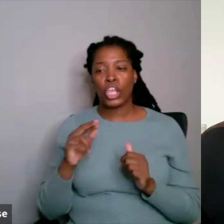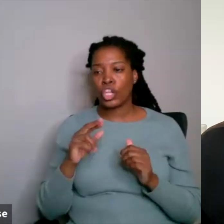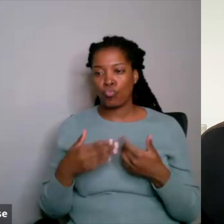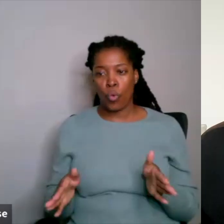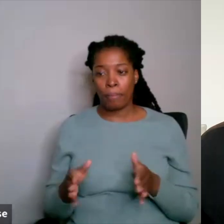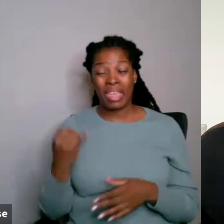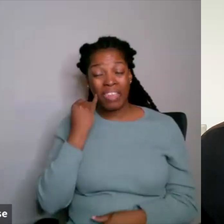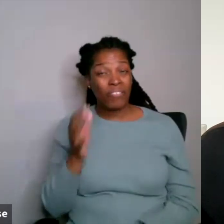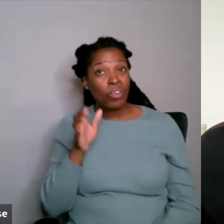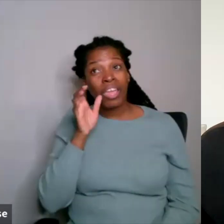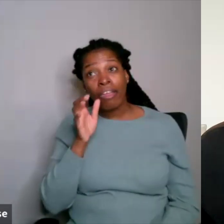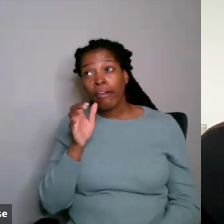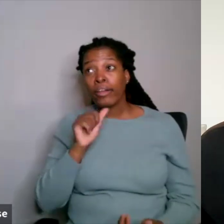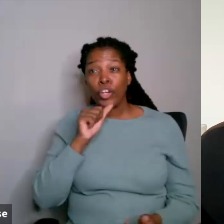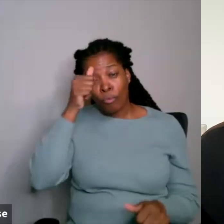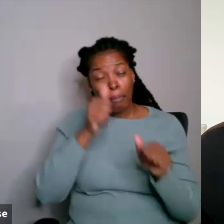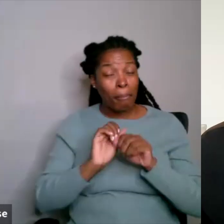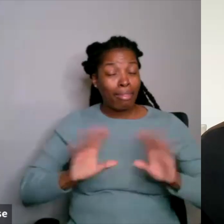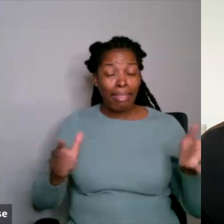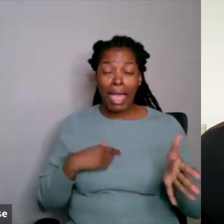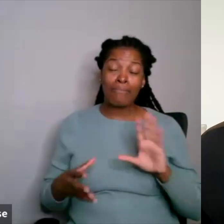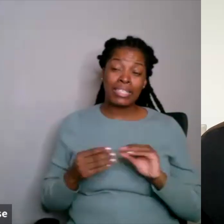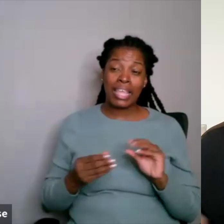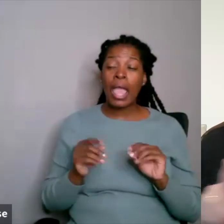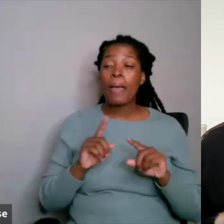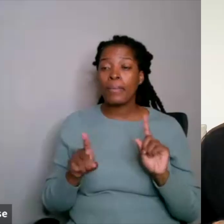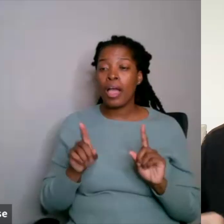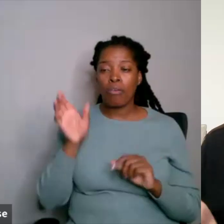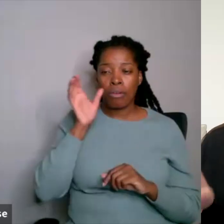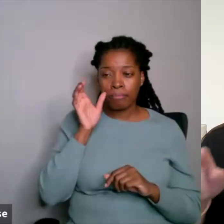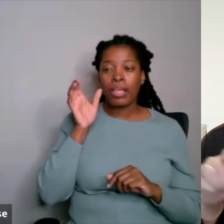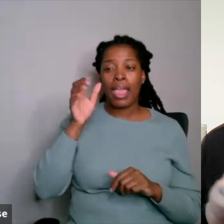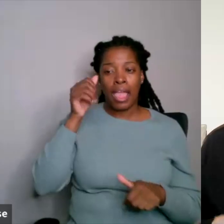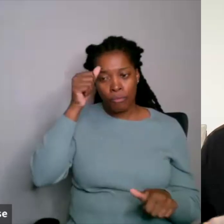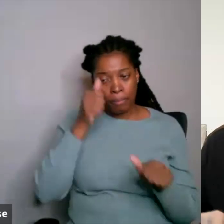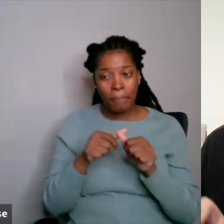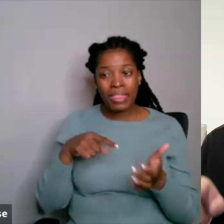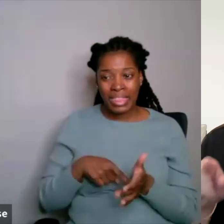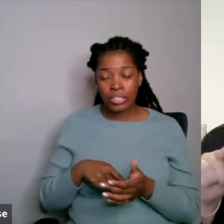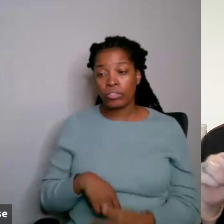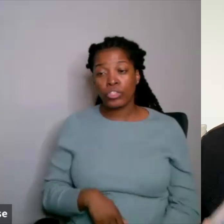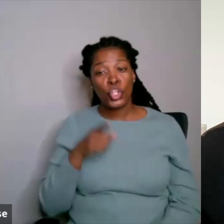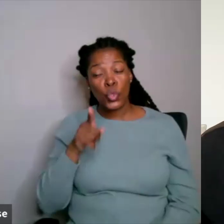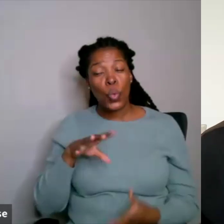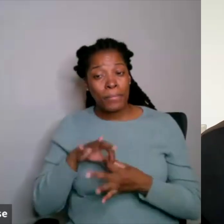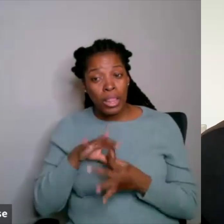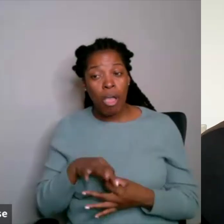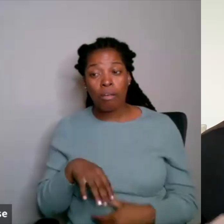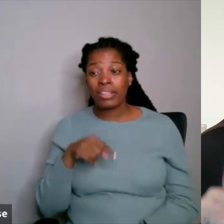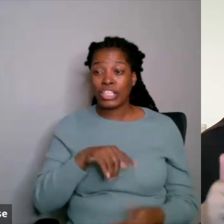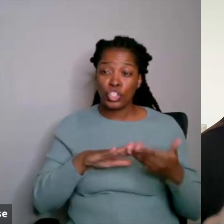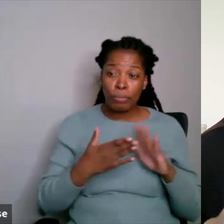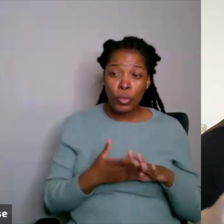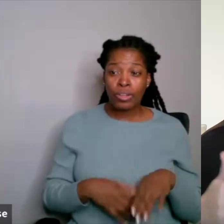from me today, let it be this. You truly belong in this community. in your business, in every space